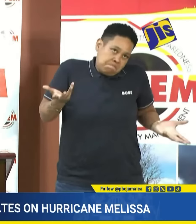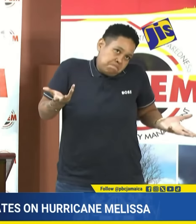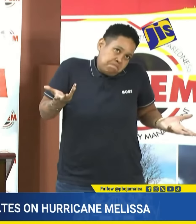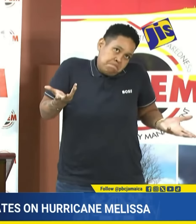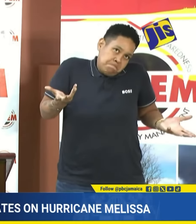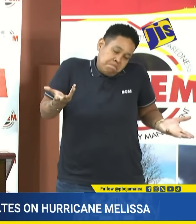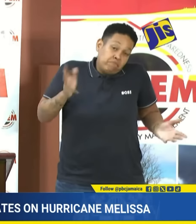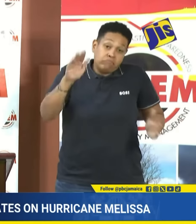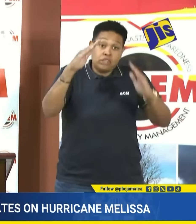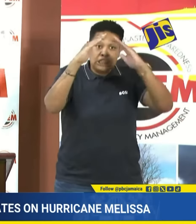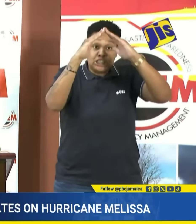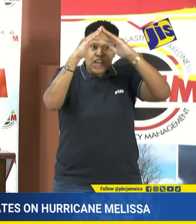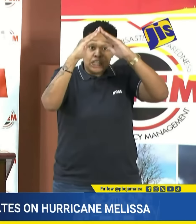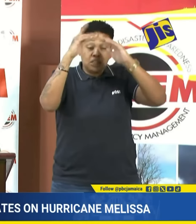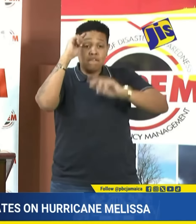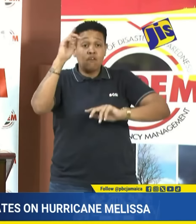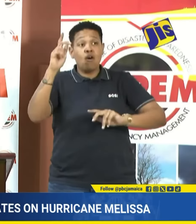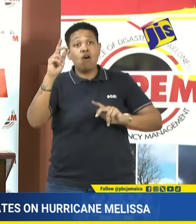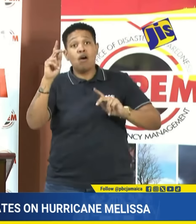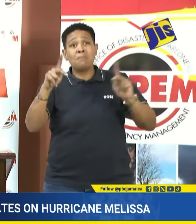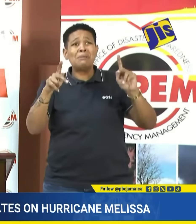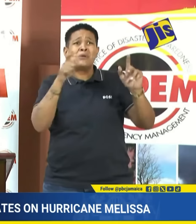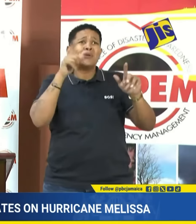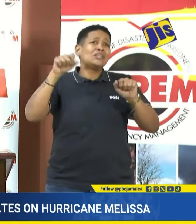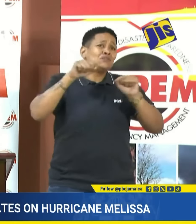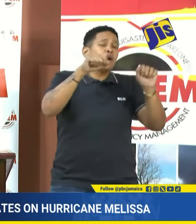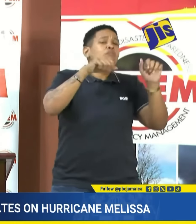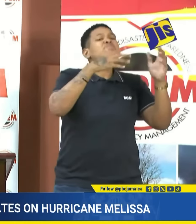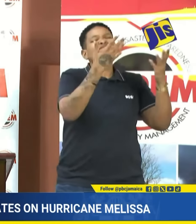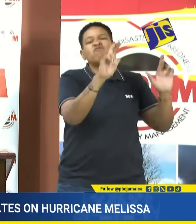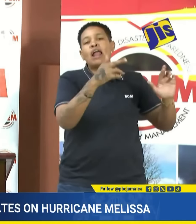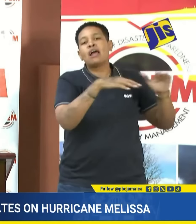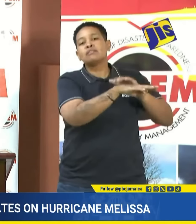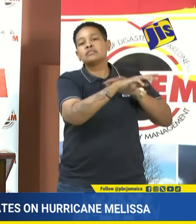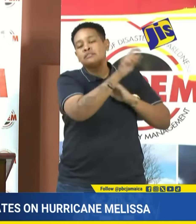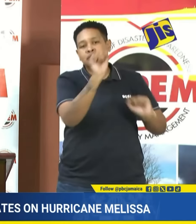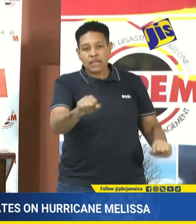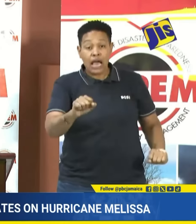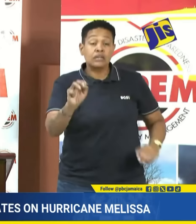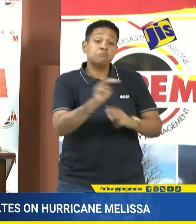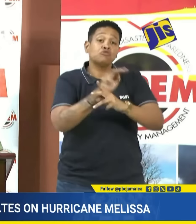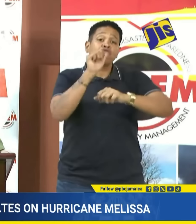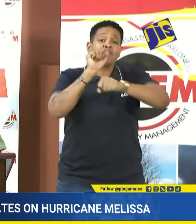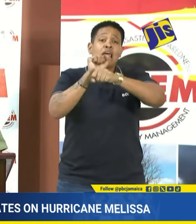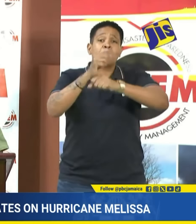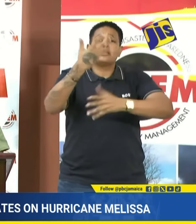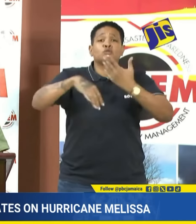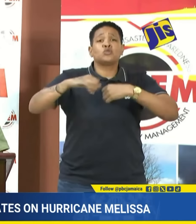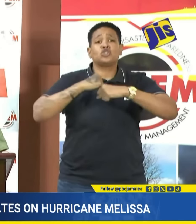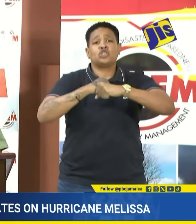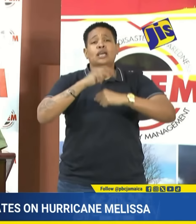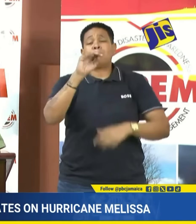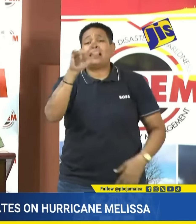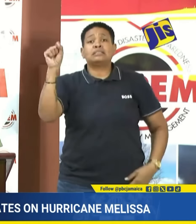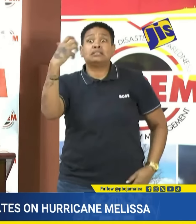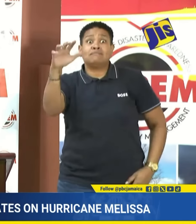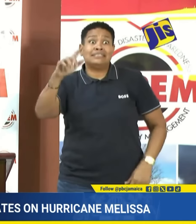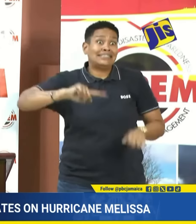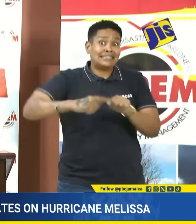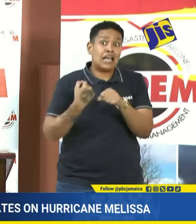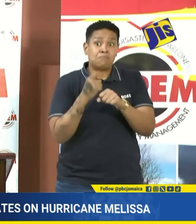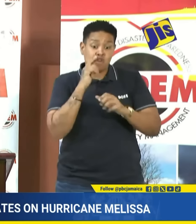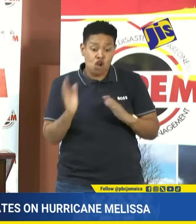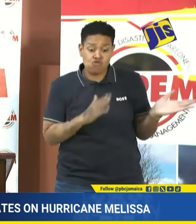So, the shelters are up. The Ministry of Labour and Social Security have started to